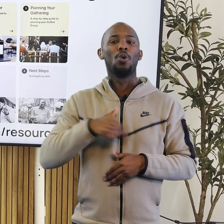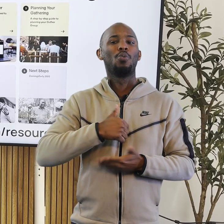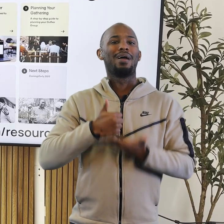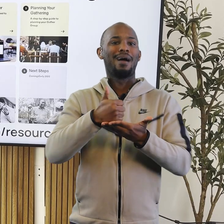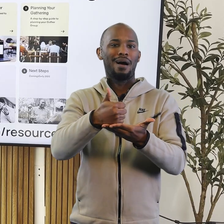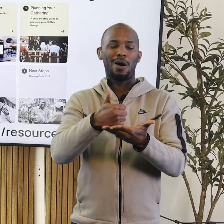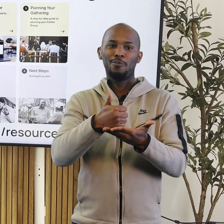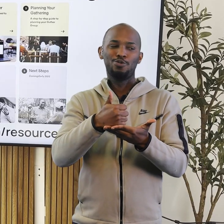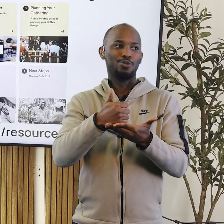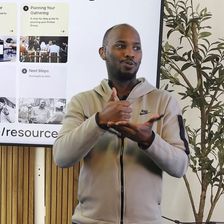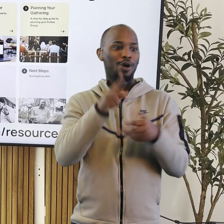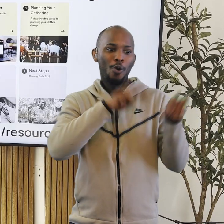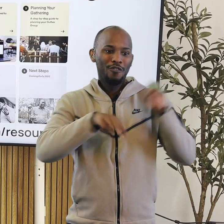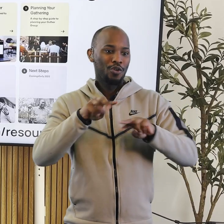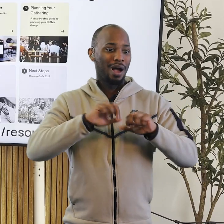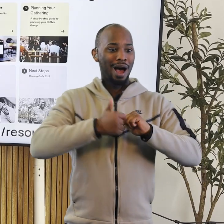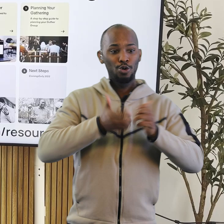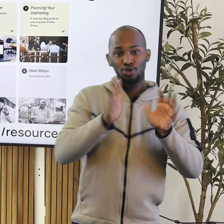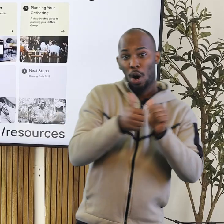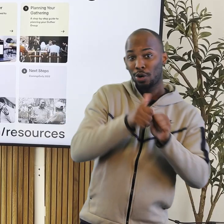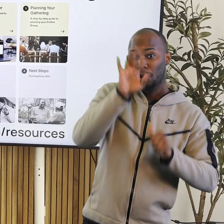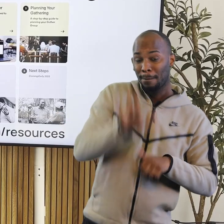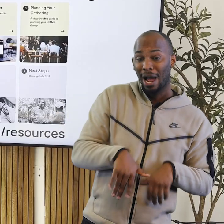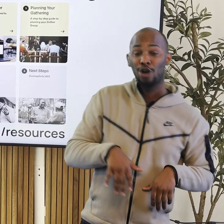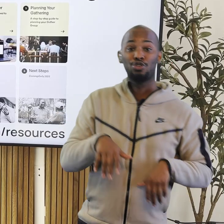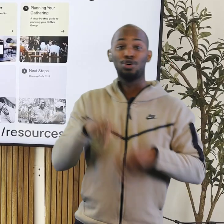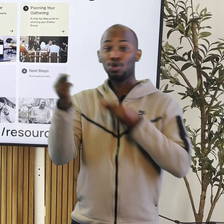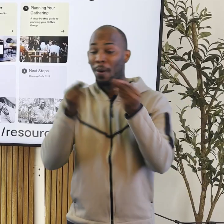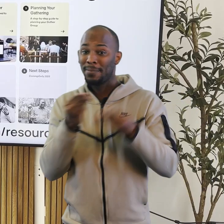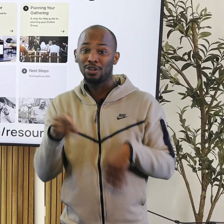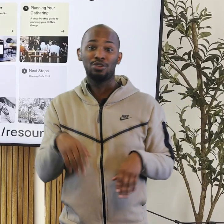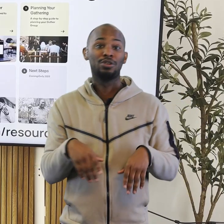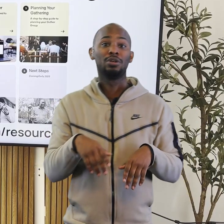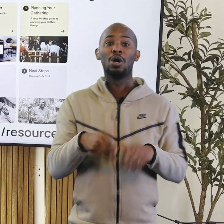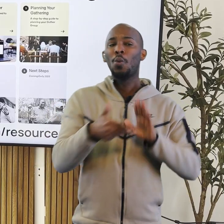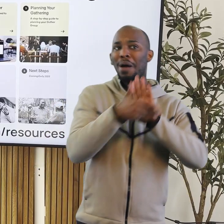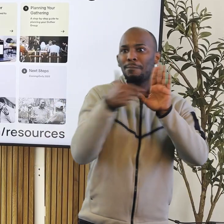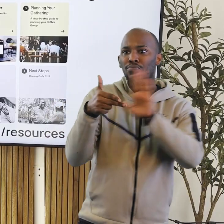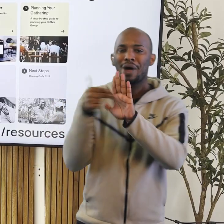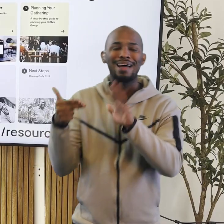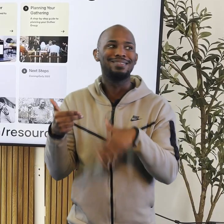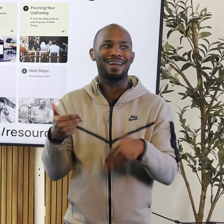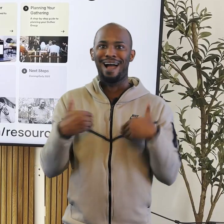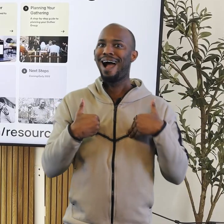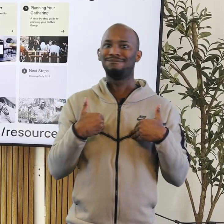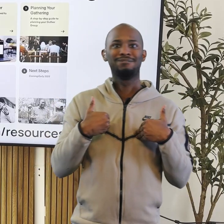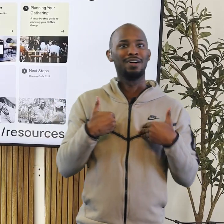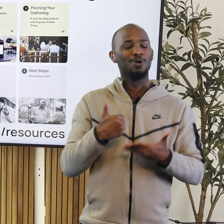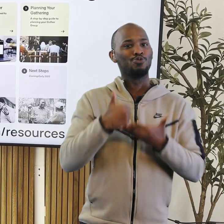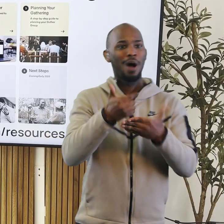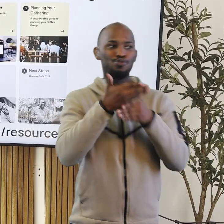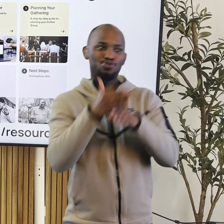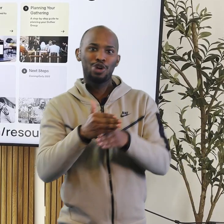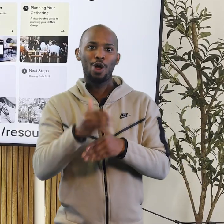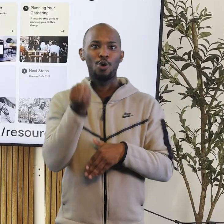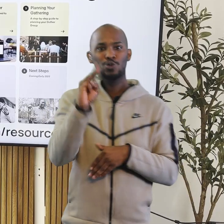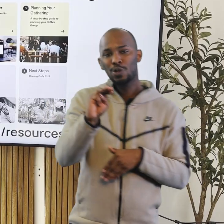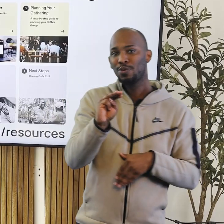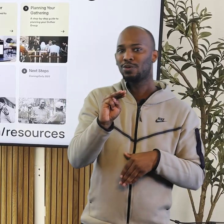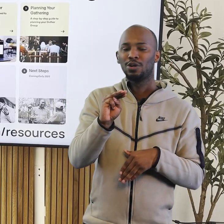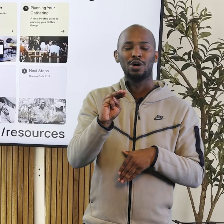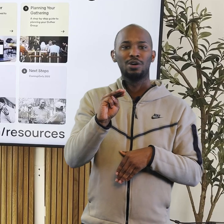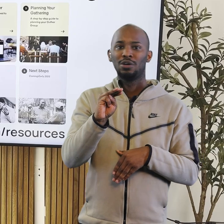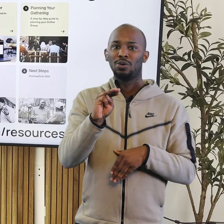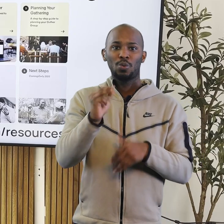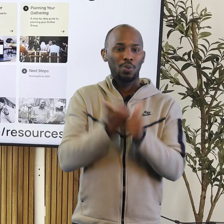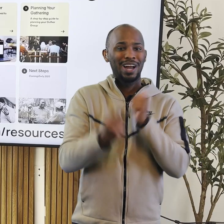overview to help you talk to your pastors, your ministries, organizations, and friends. We've got branding that will help you share on social media with everyone that